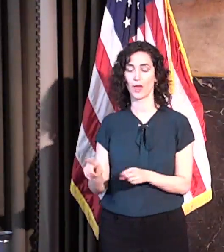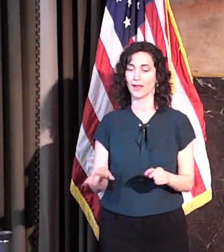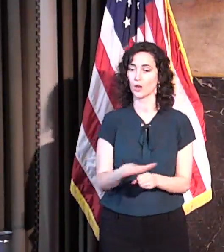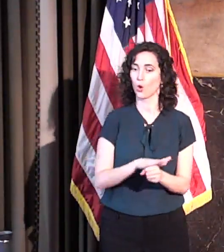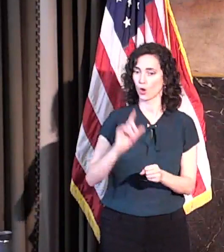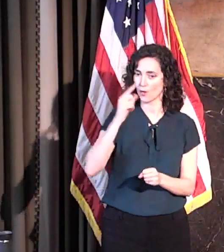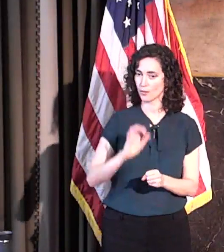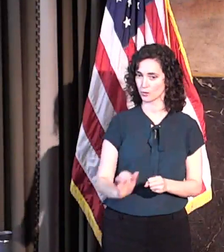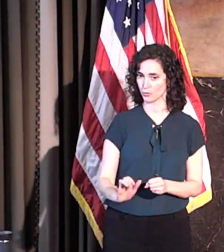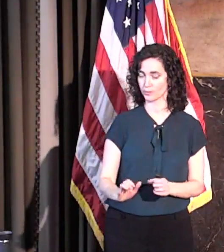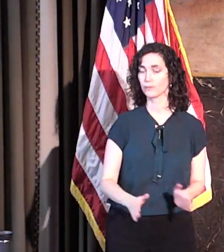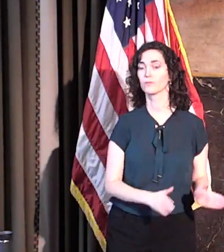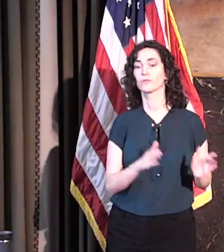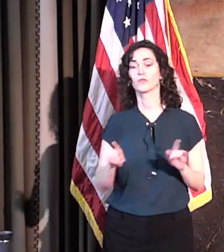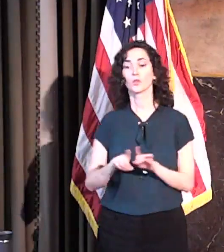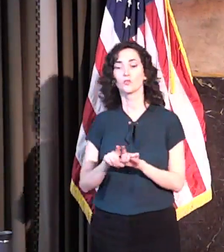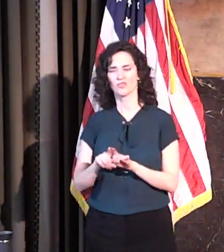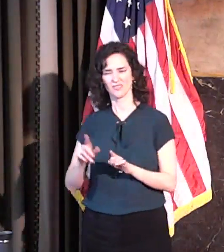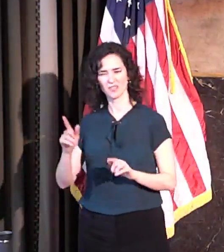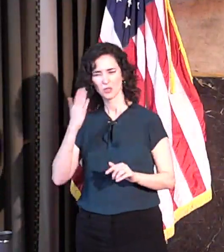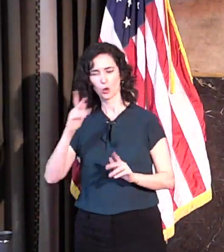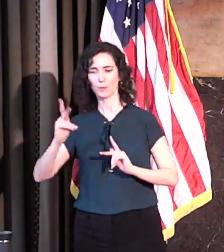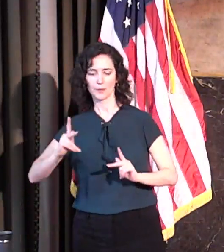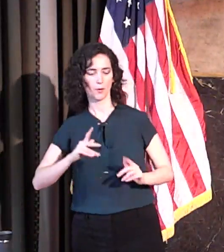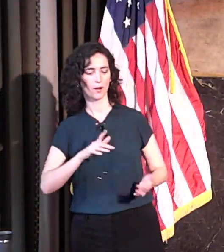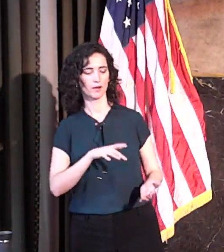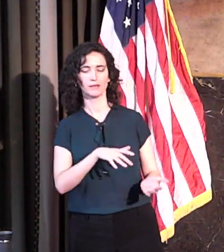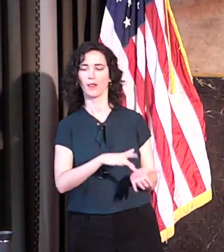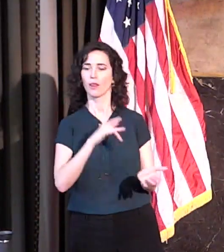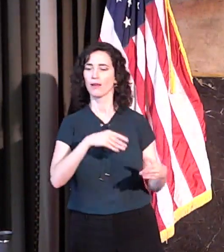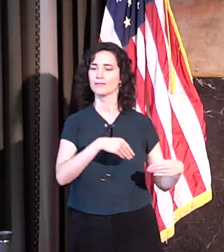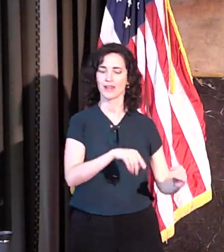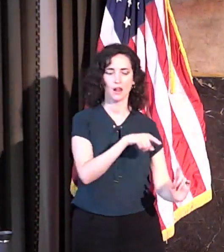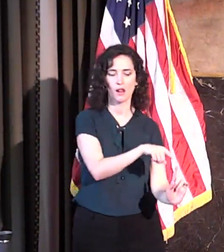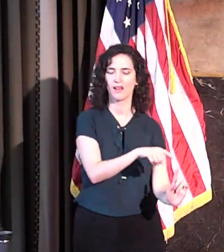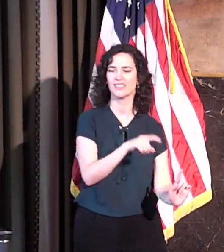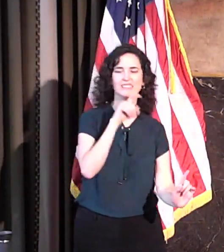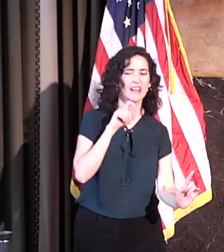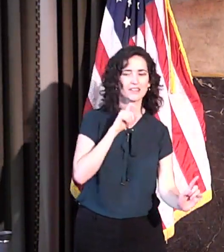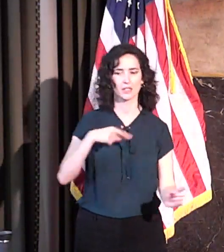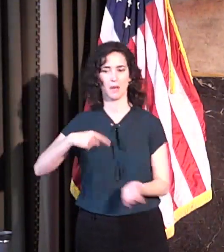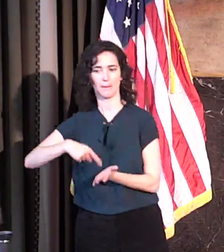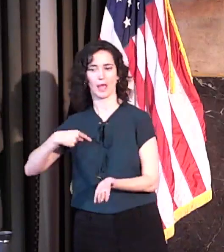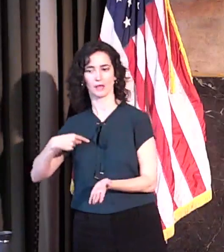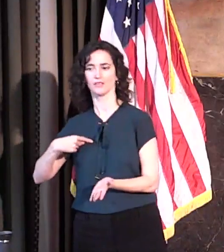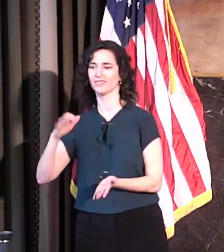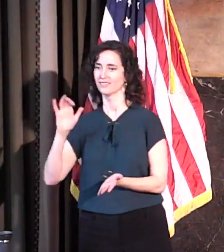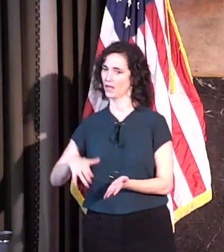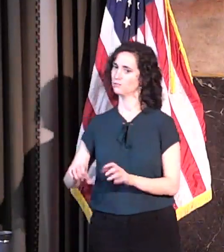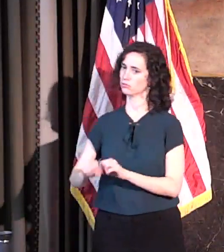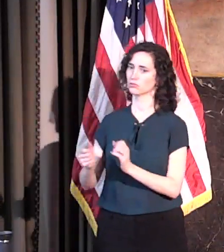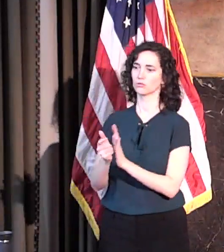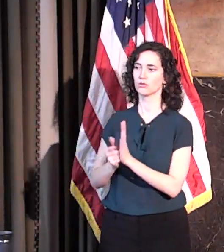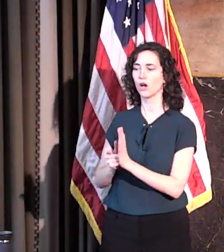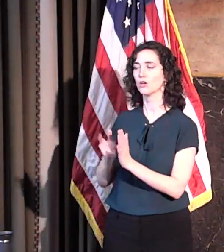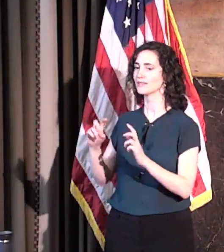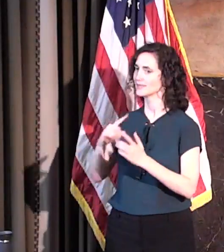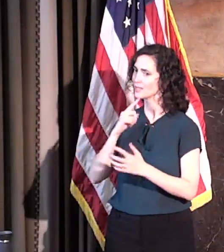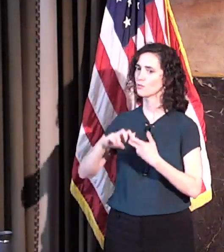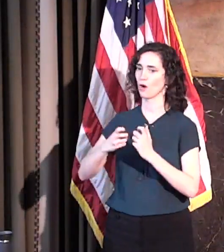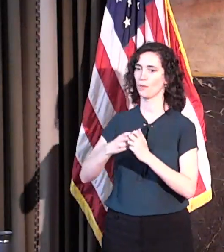Creating the Office of Human Trafficking Prevention and putting that in the governor's office to better focus our efforts on that, which continues to be a serious issue here and